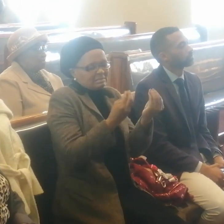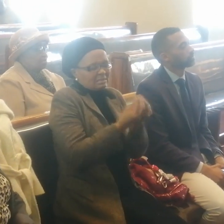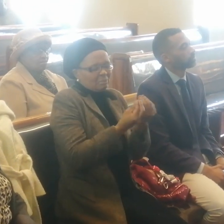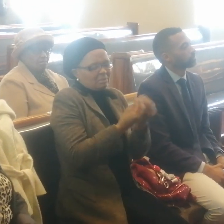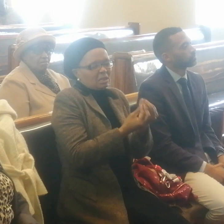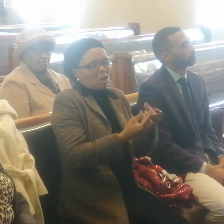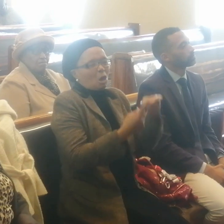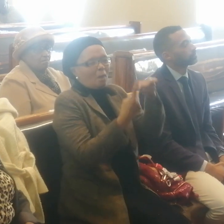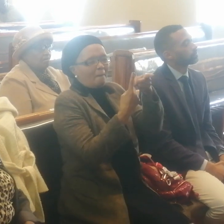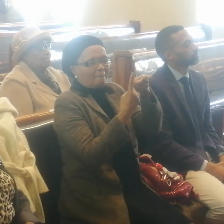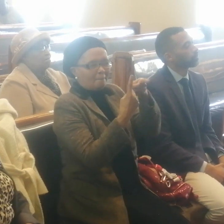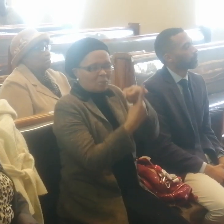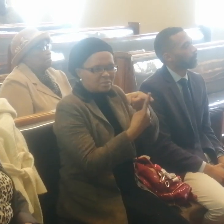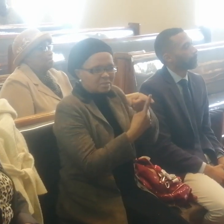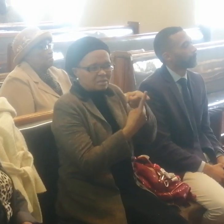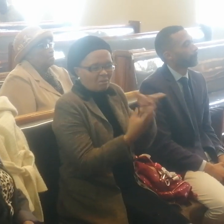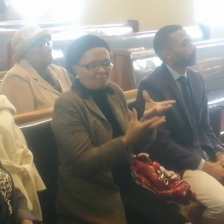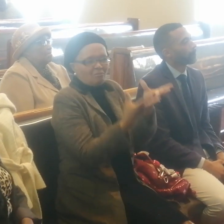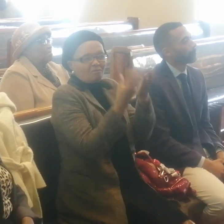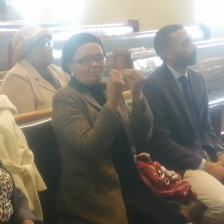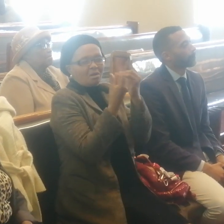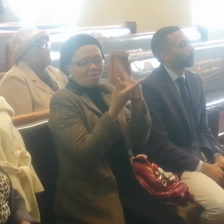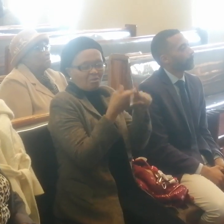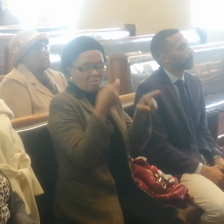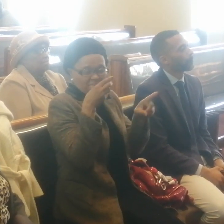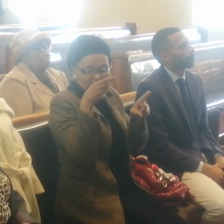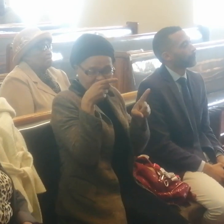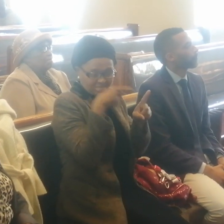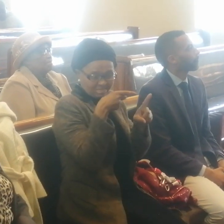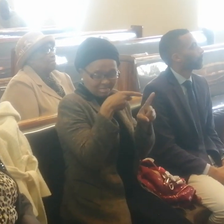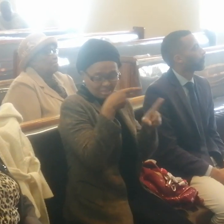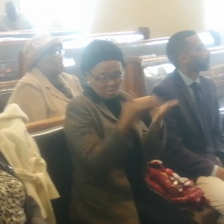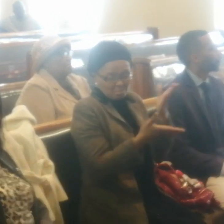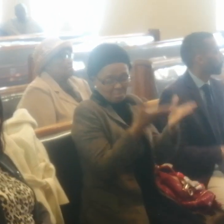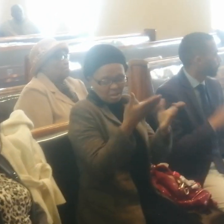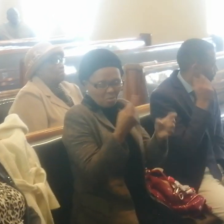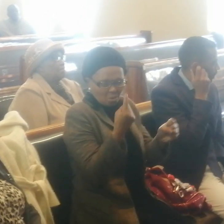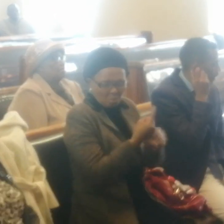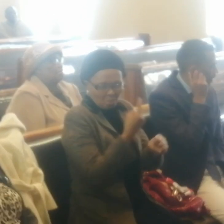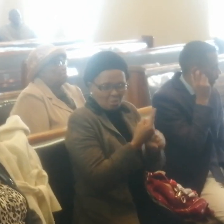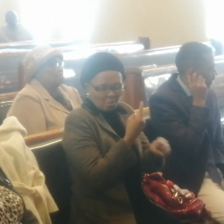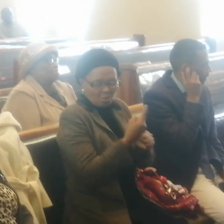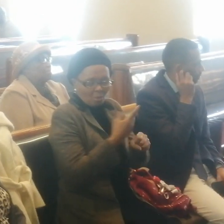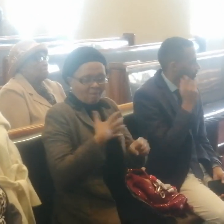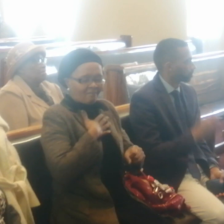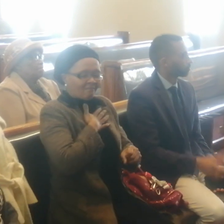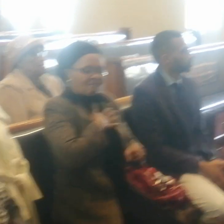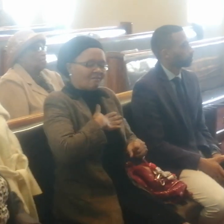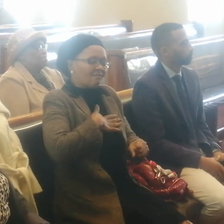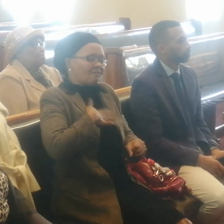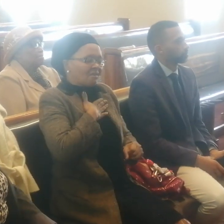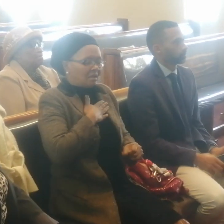positive that we can gain out of it? Or are we always left with the feelings of, "I wish I could change